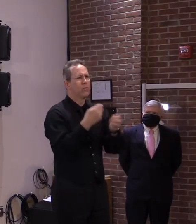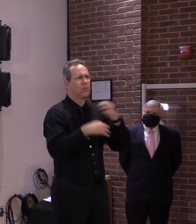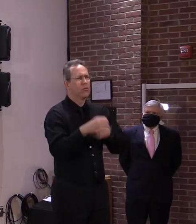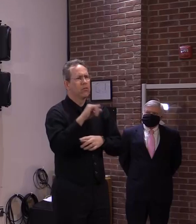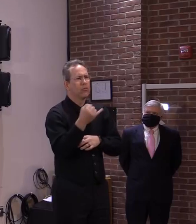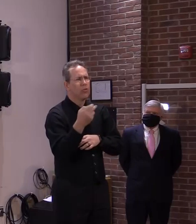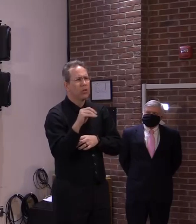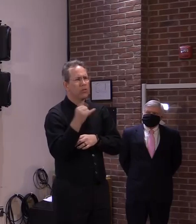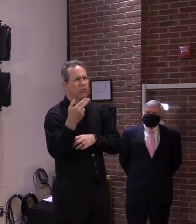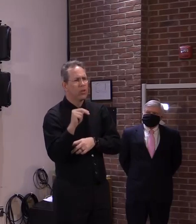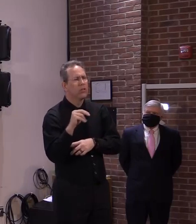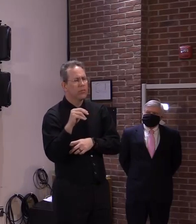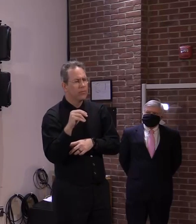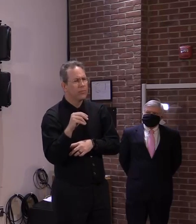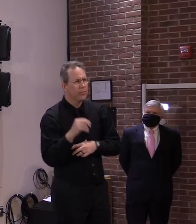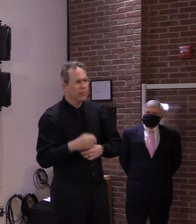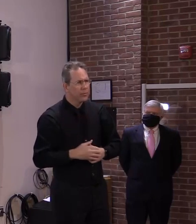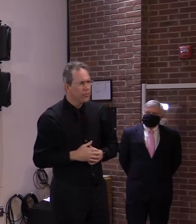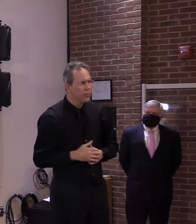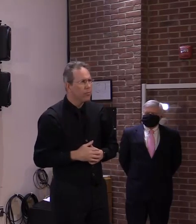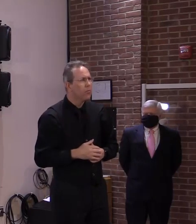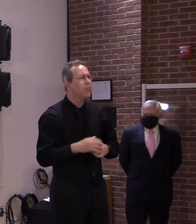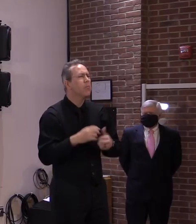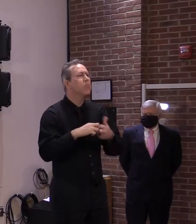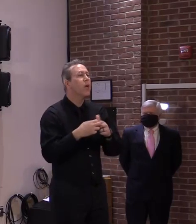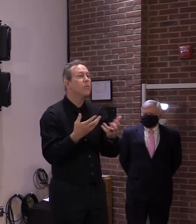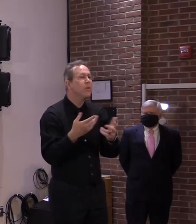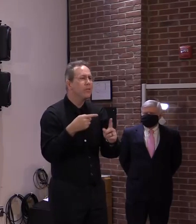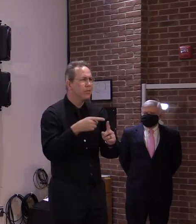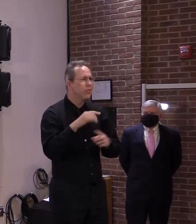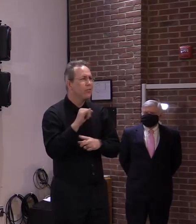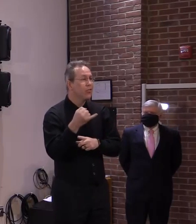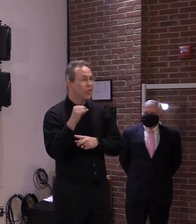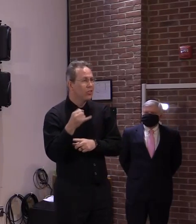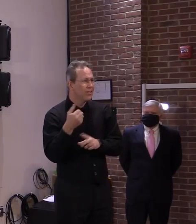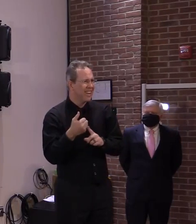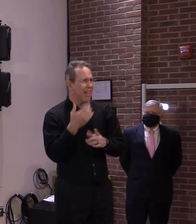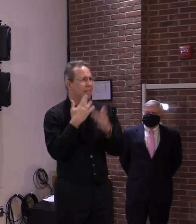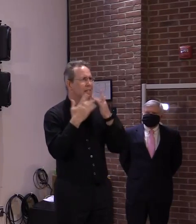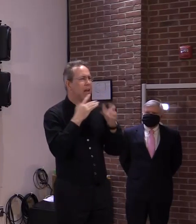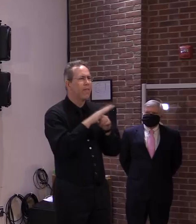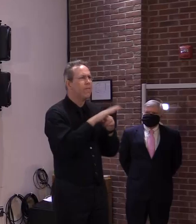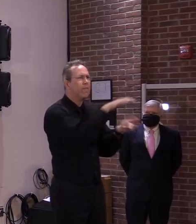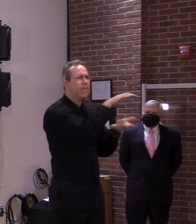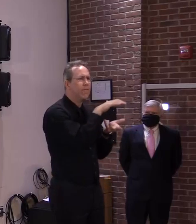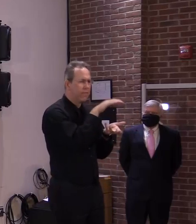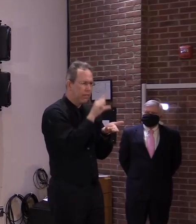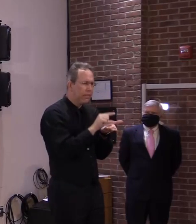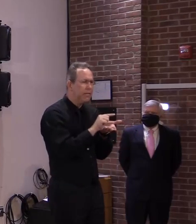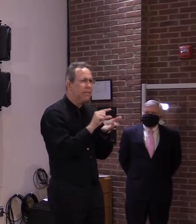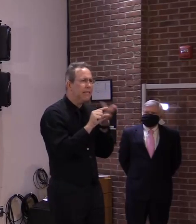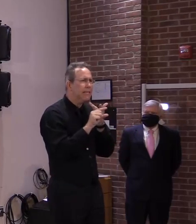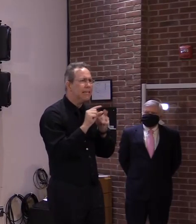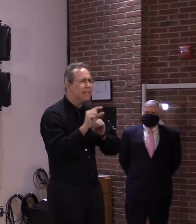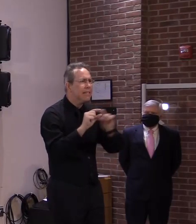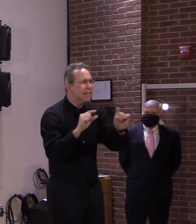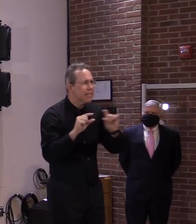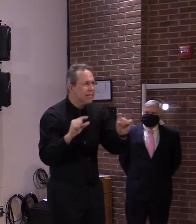is just the amount of that vaccine that we have in the state. So that strategy will work when